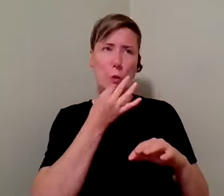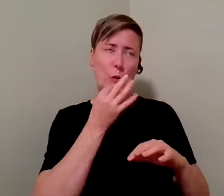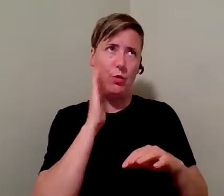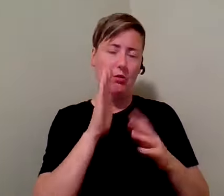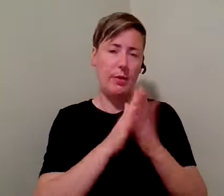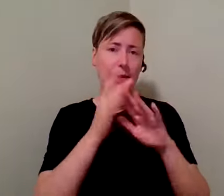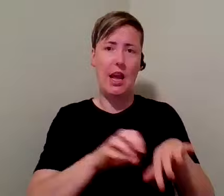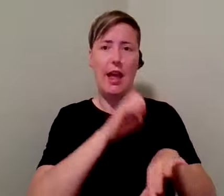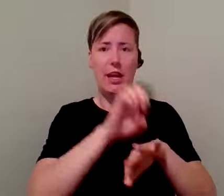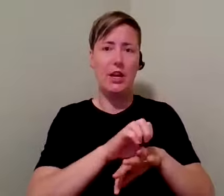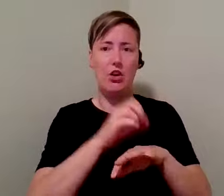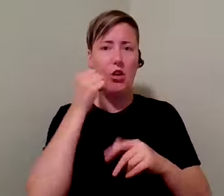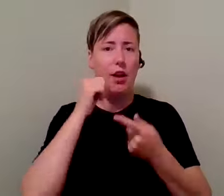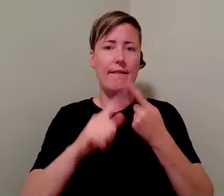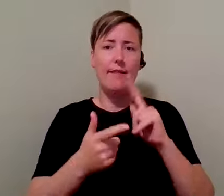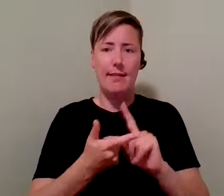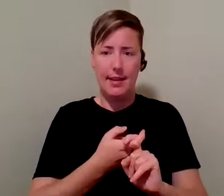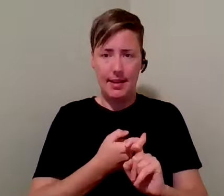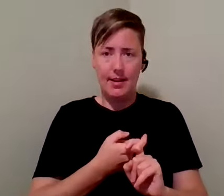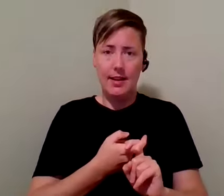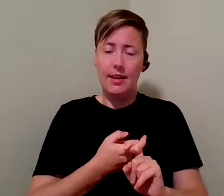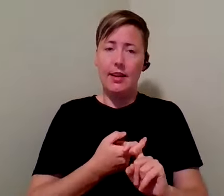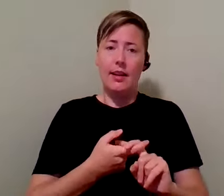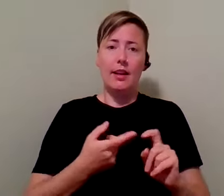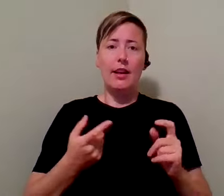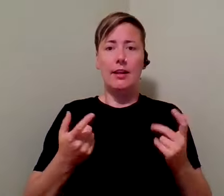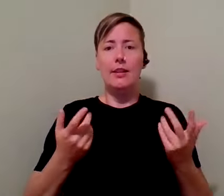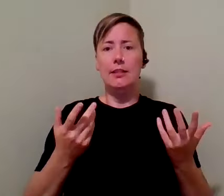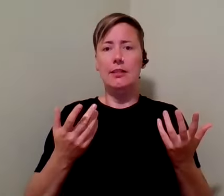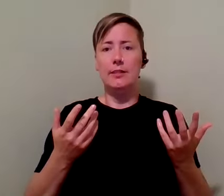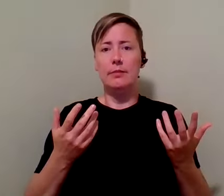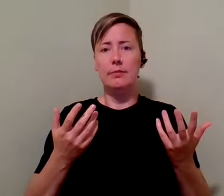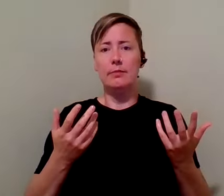And, I was occasionally expected to show up with flowers and,